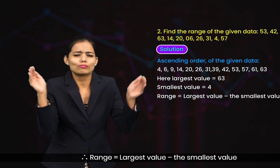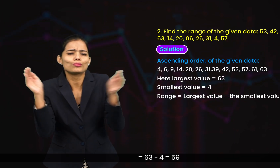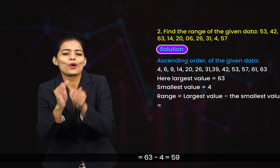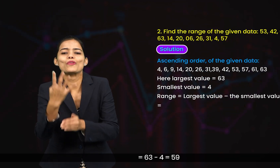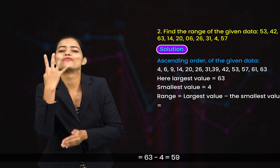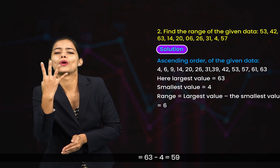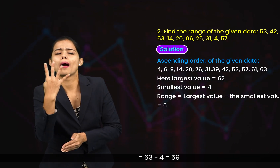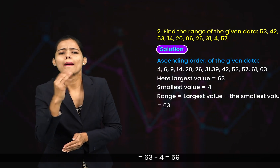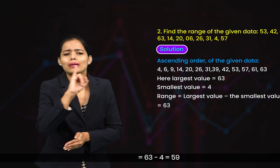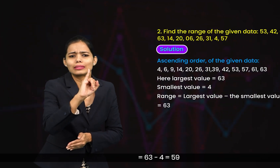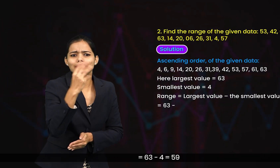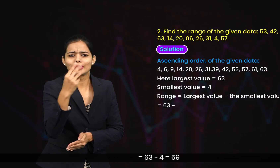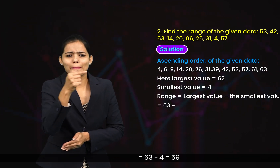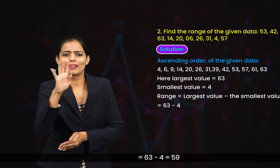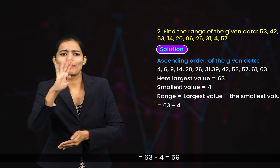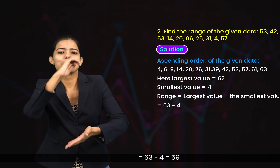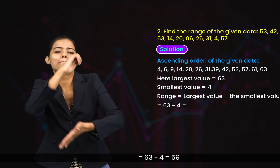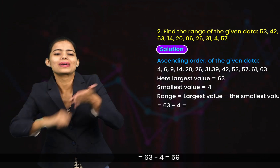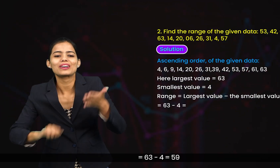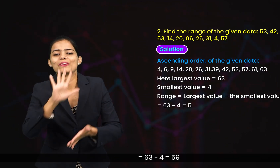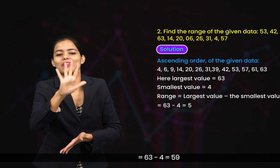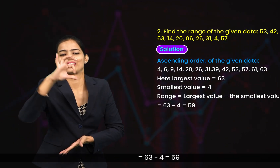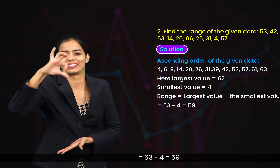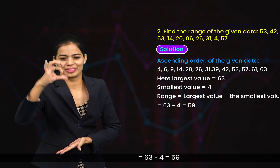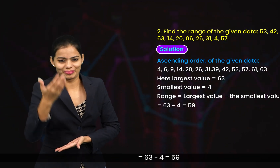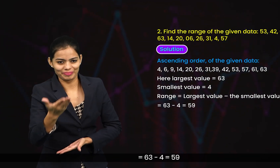is equal to 63 minus 4 is equal to 59.